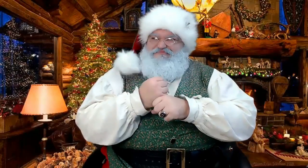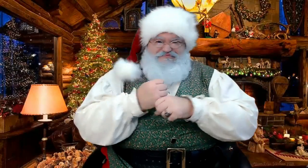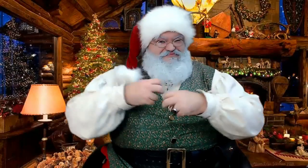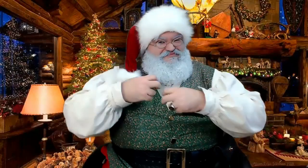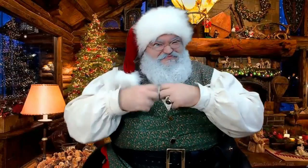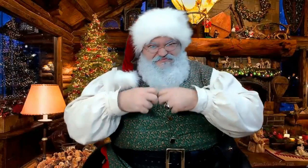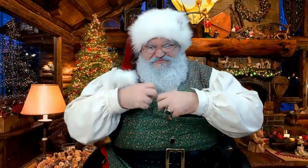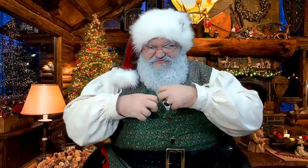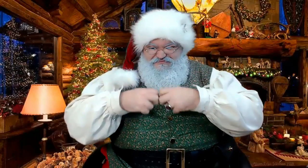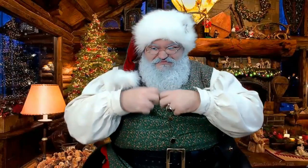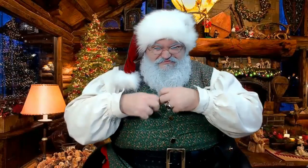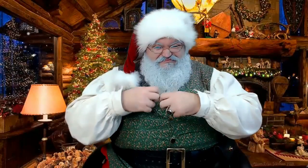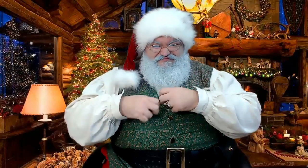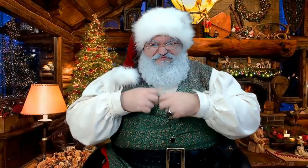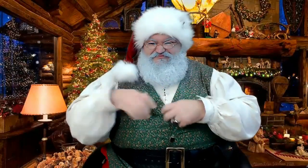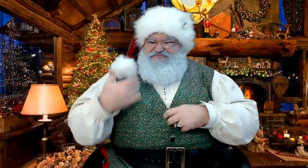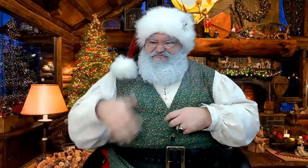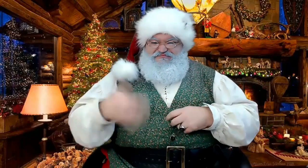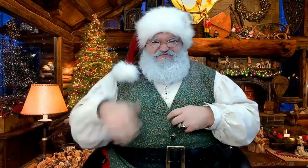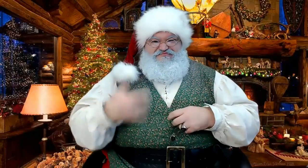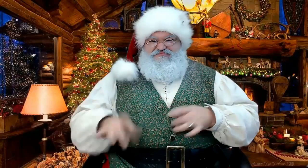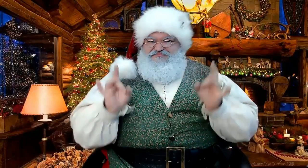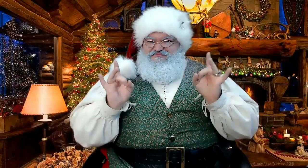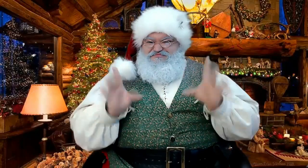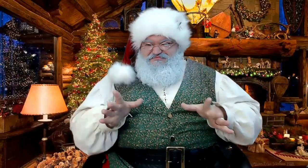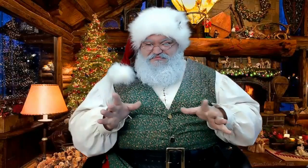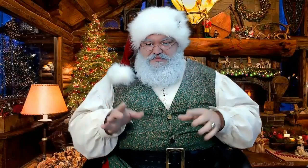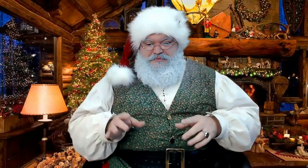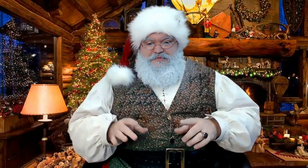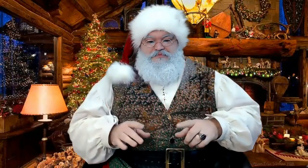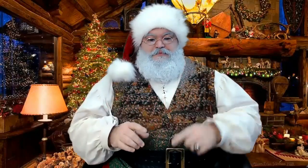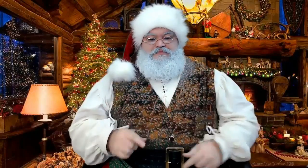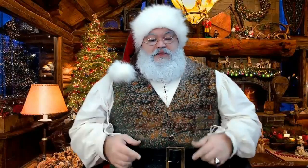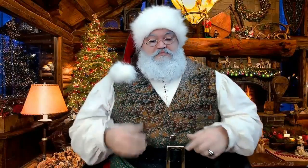This year has been very difficult. Really, really hard.